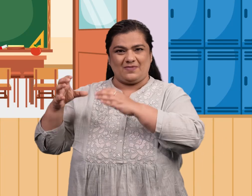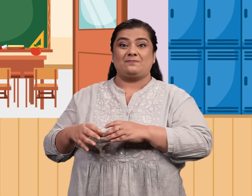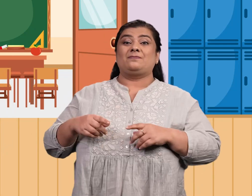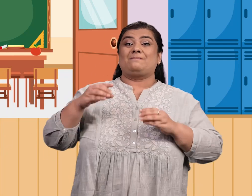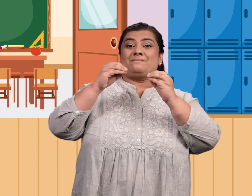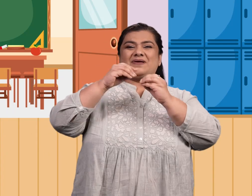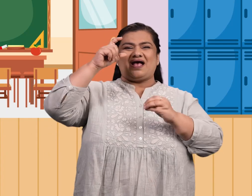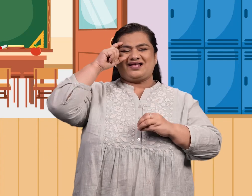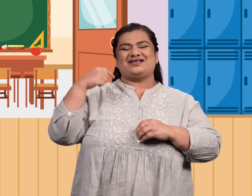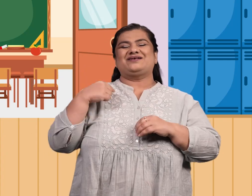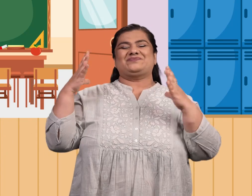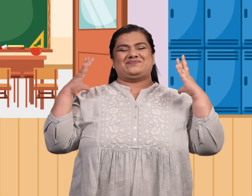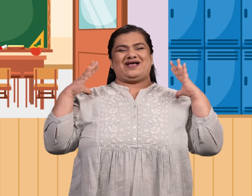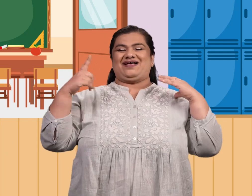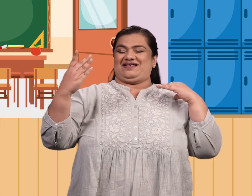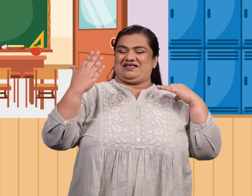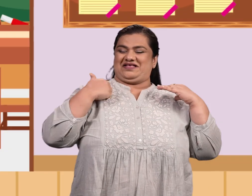groups.